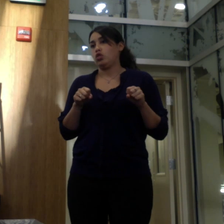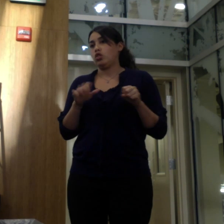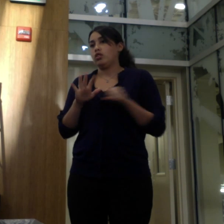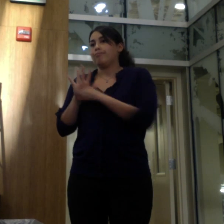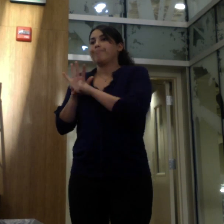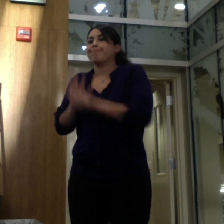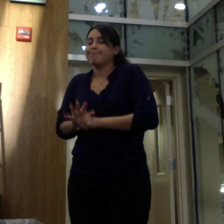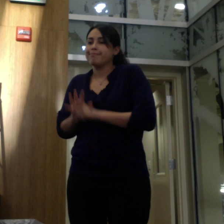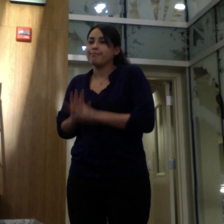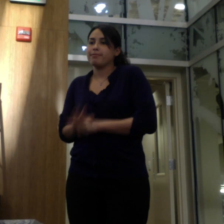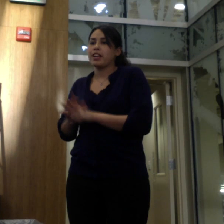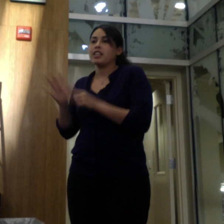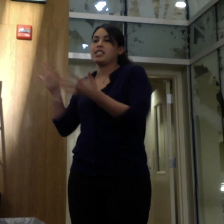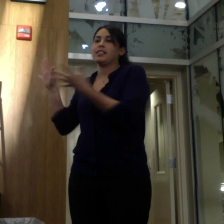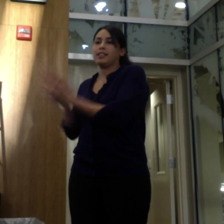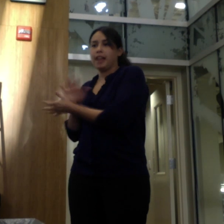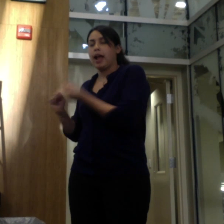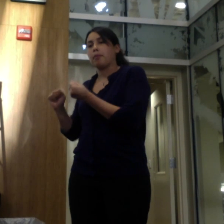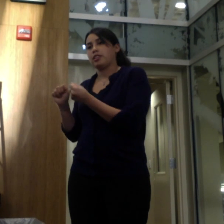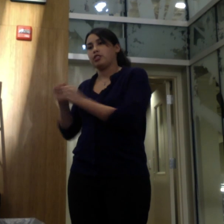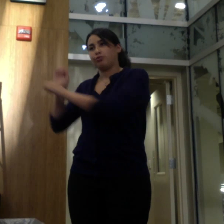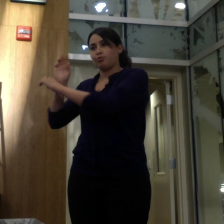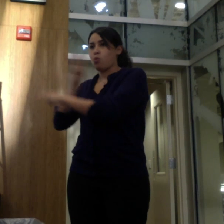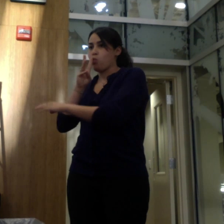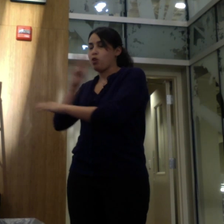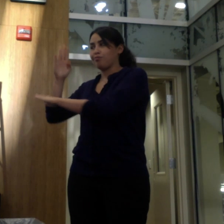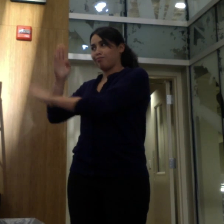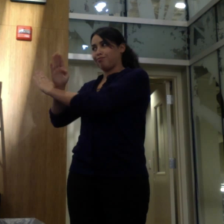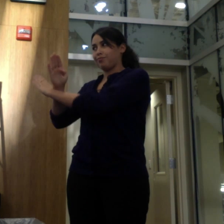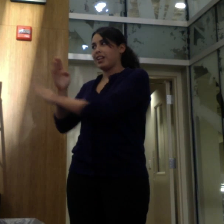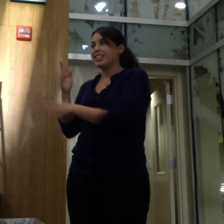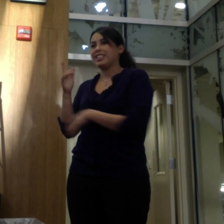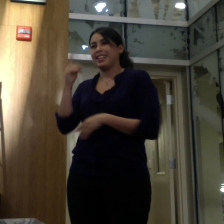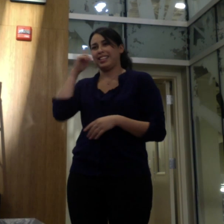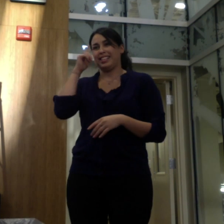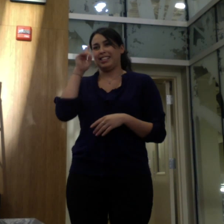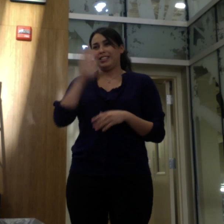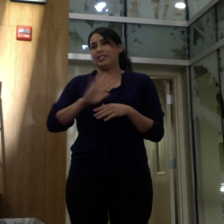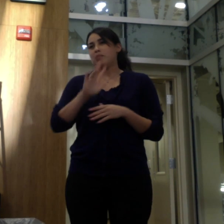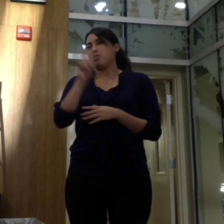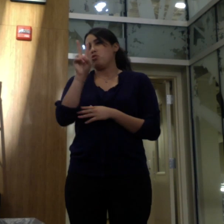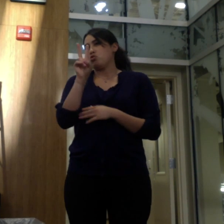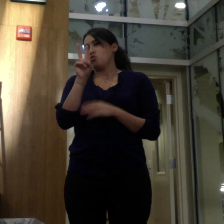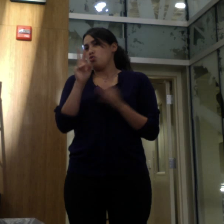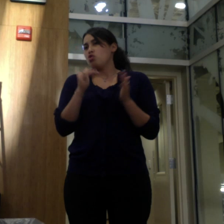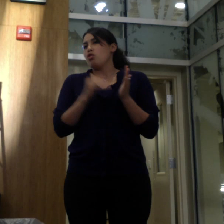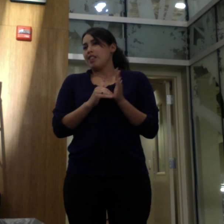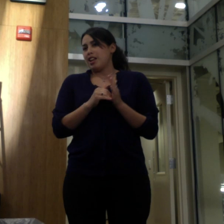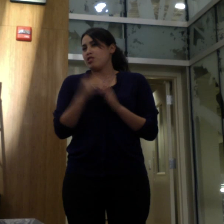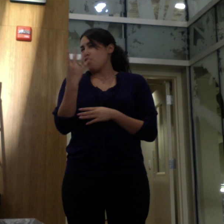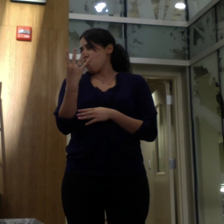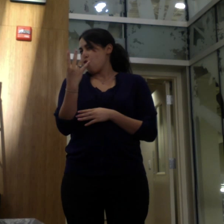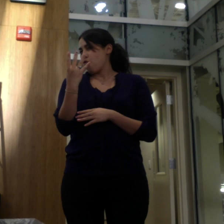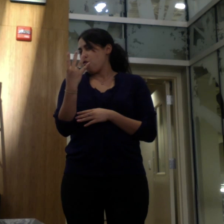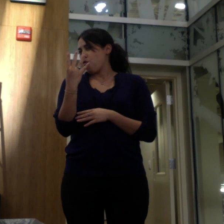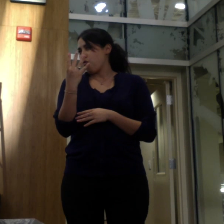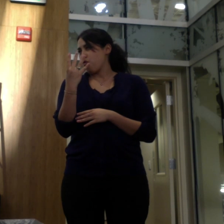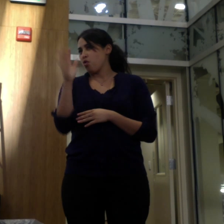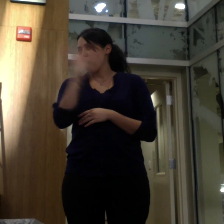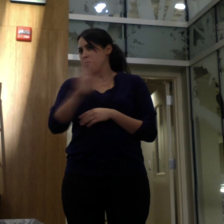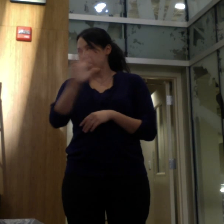over-stressing out this particular dam. When was it? 2004 maybe? You know, dates are always kind of irrelevant for me, but around